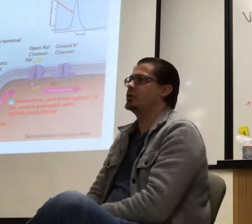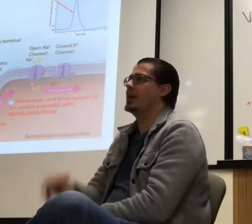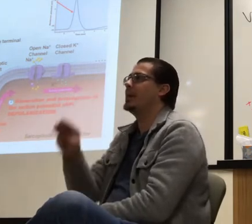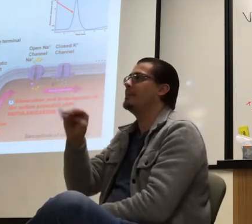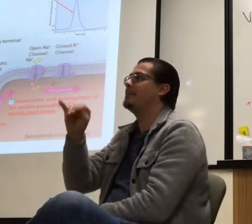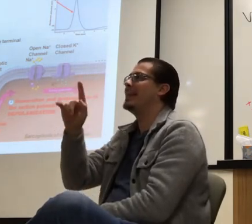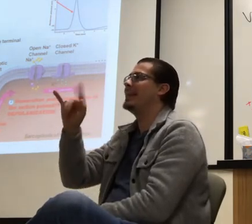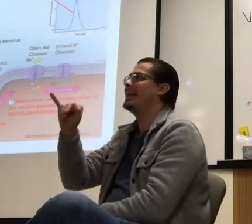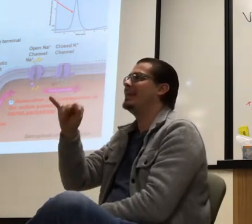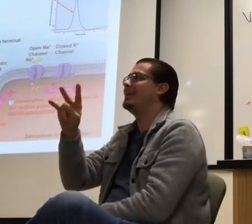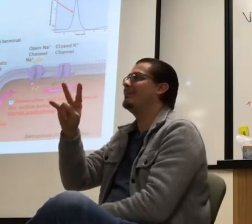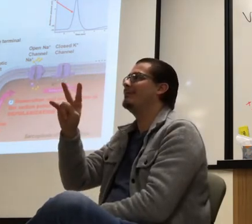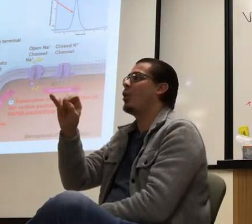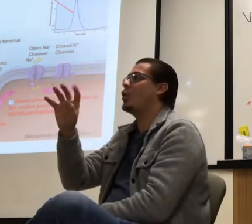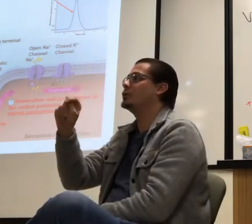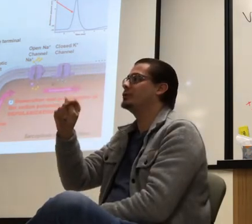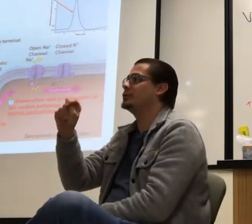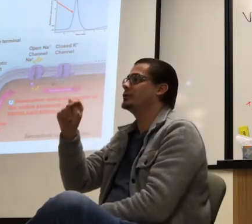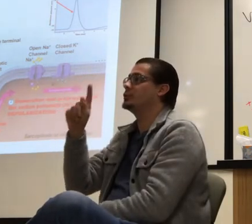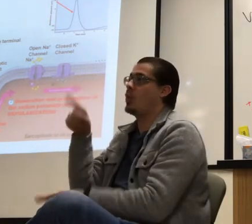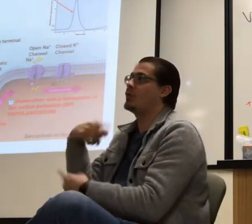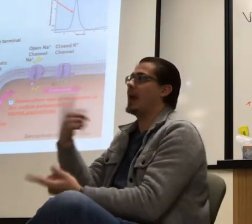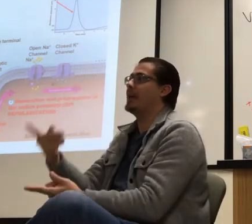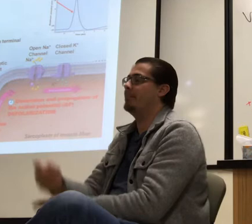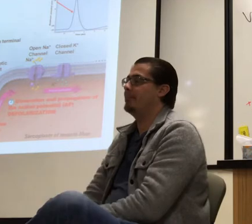Okay. Over time.